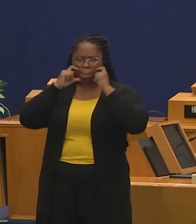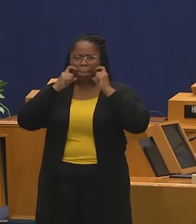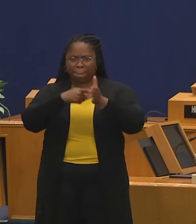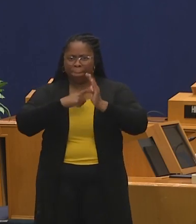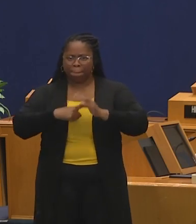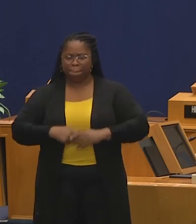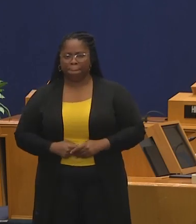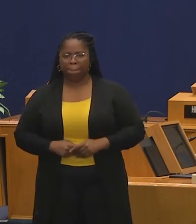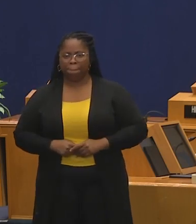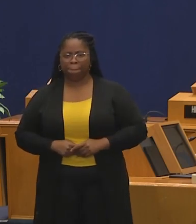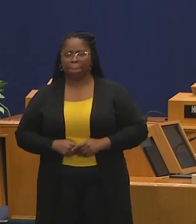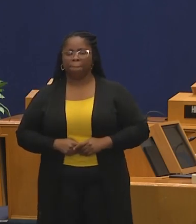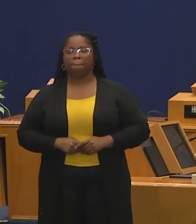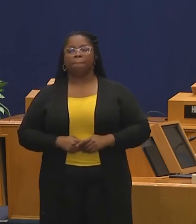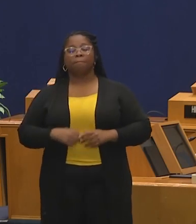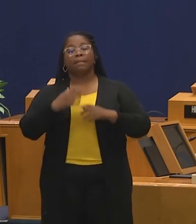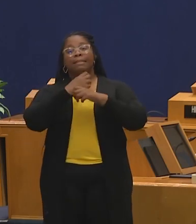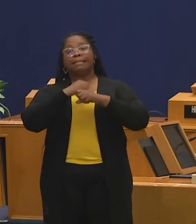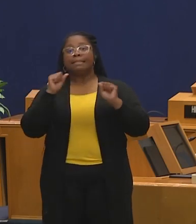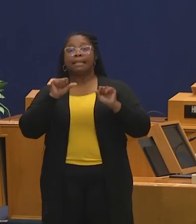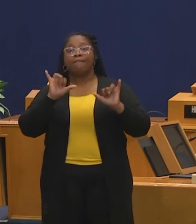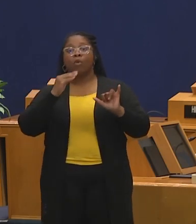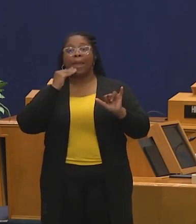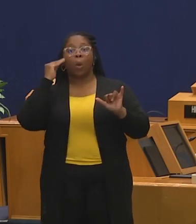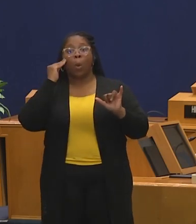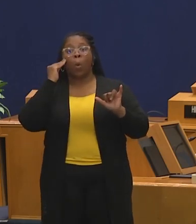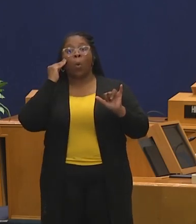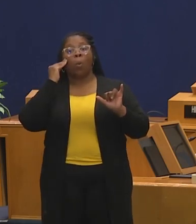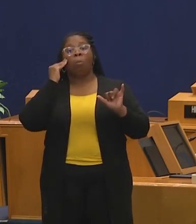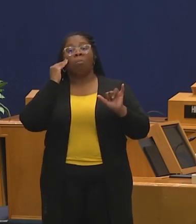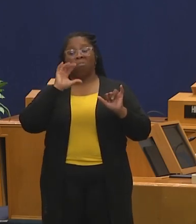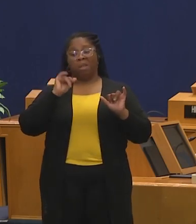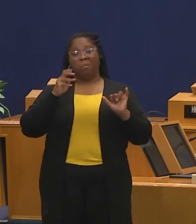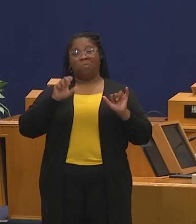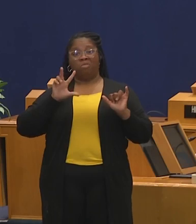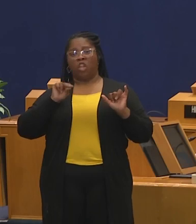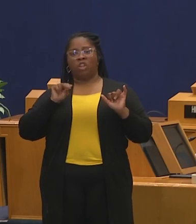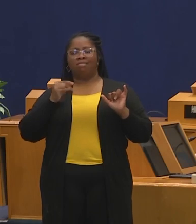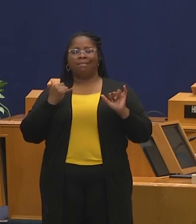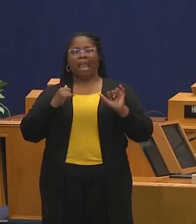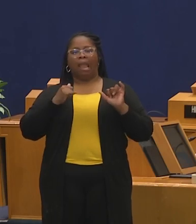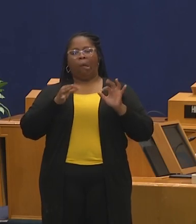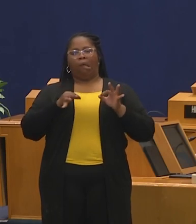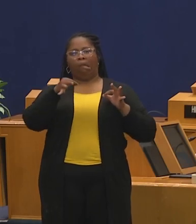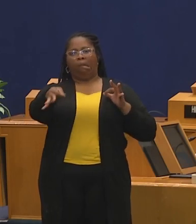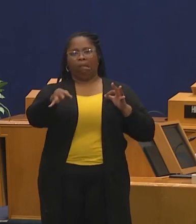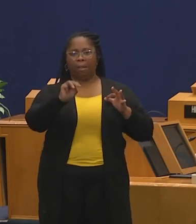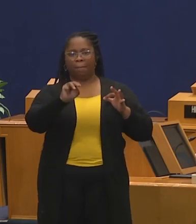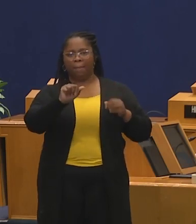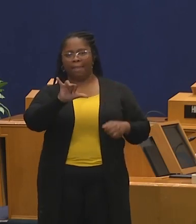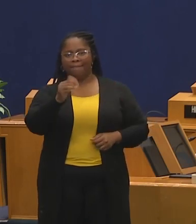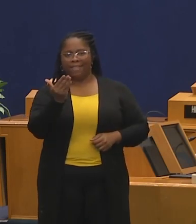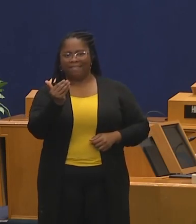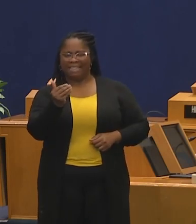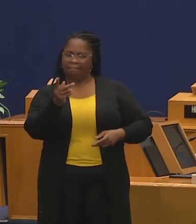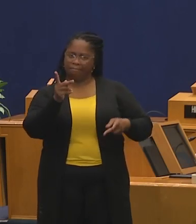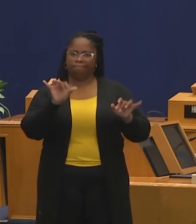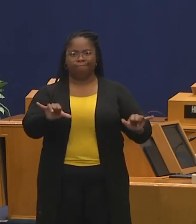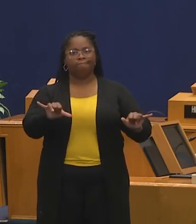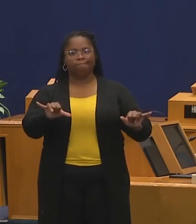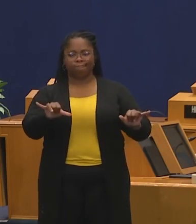at home really means that we're able to keep in place the measures that we know at this point in time